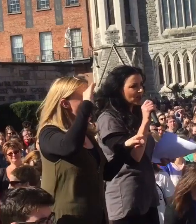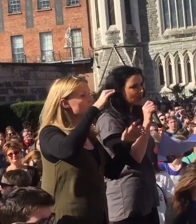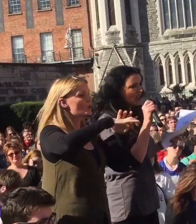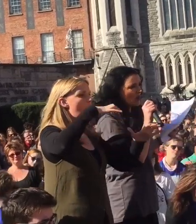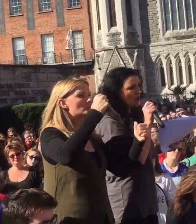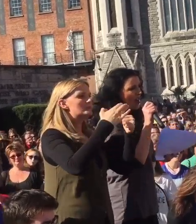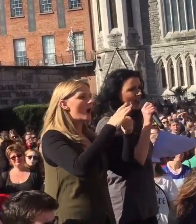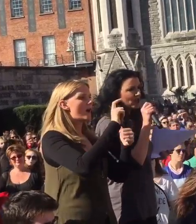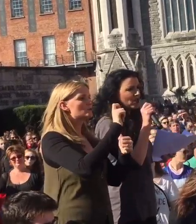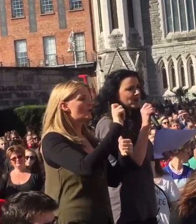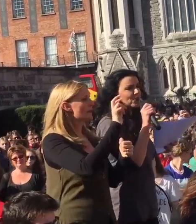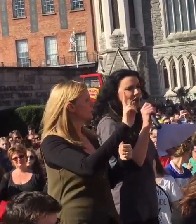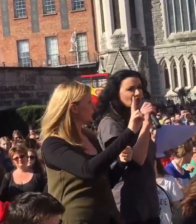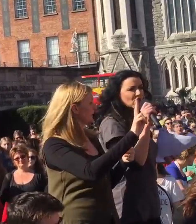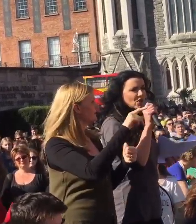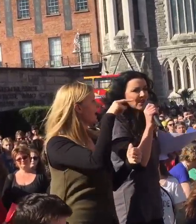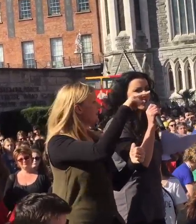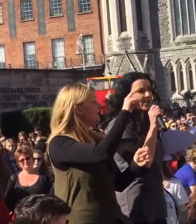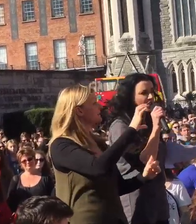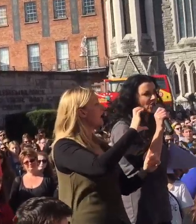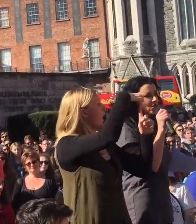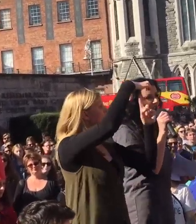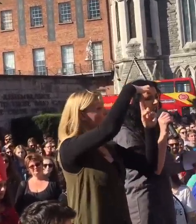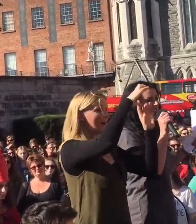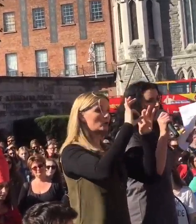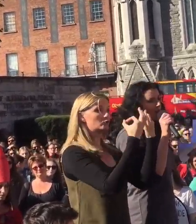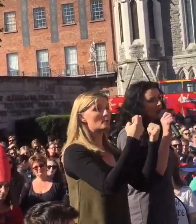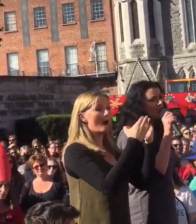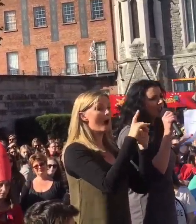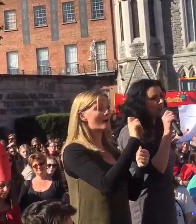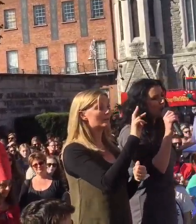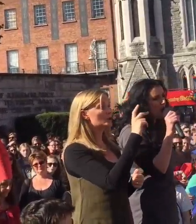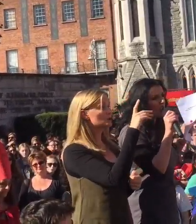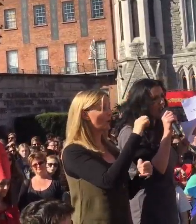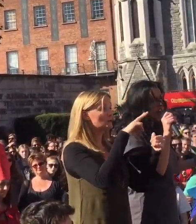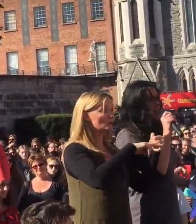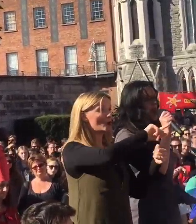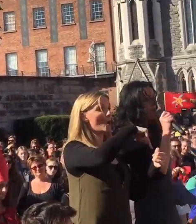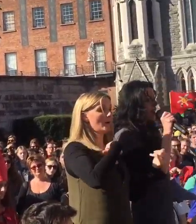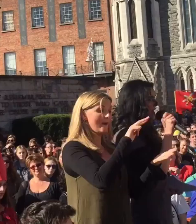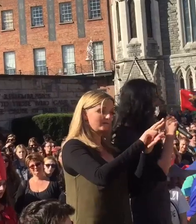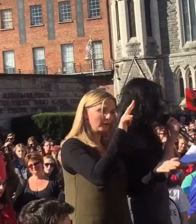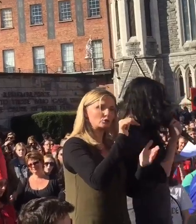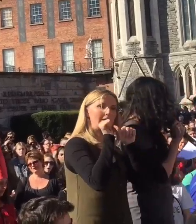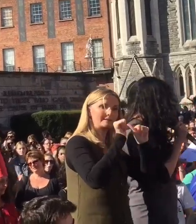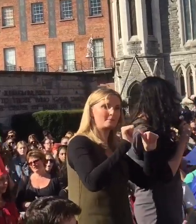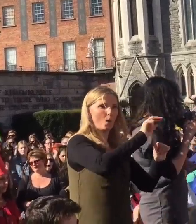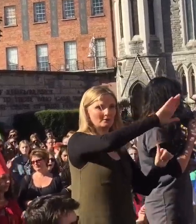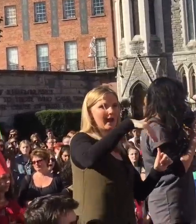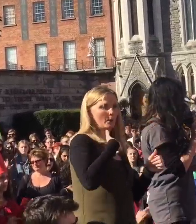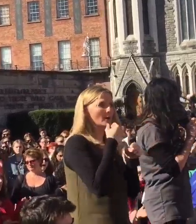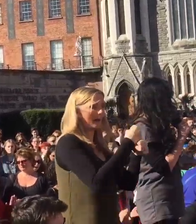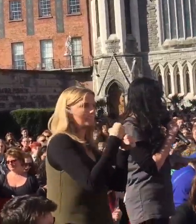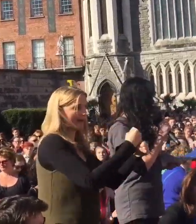Trade Unions, the umbrella group of trade unions in this country, officially supports our campaign.